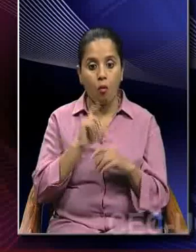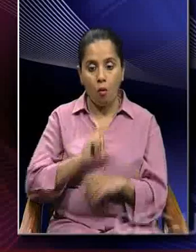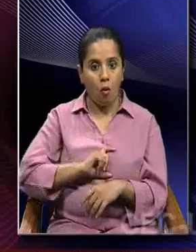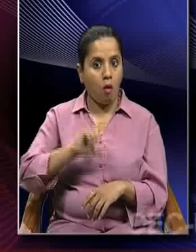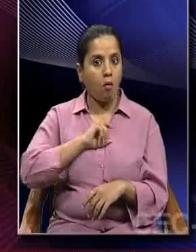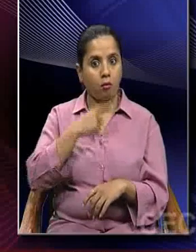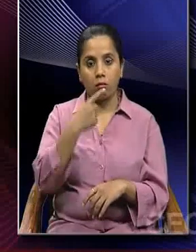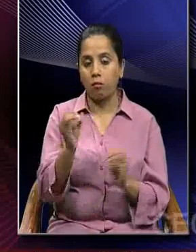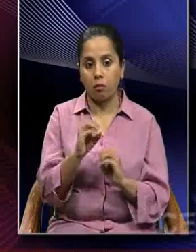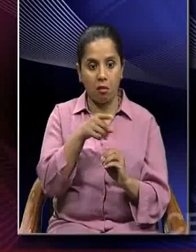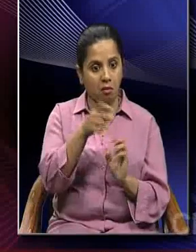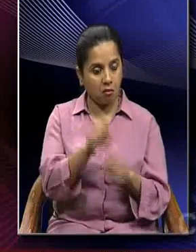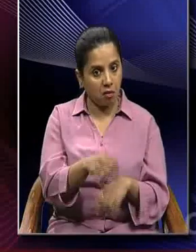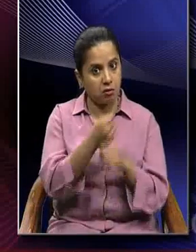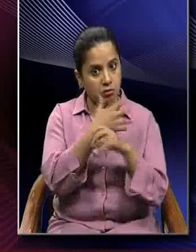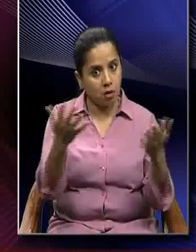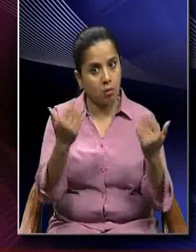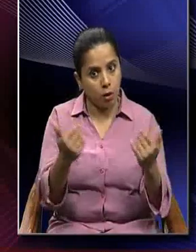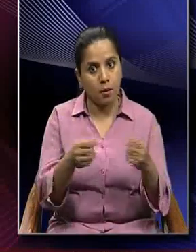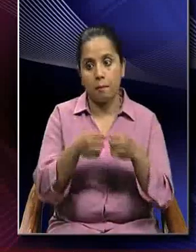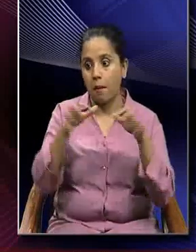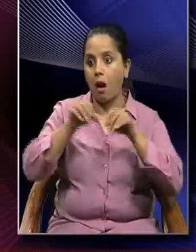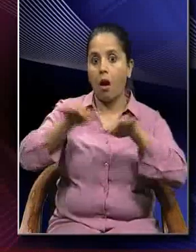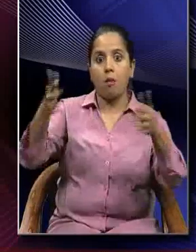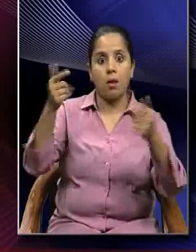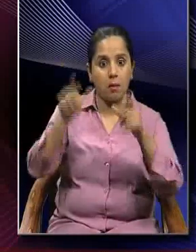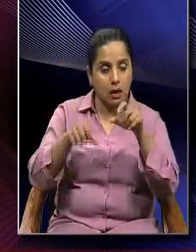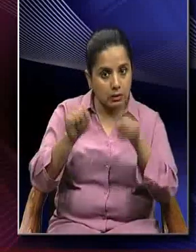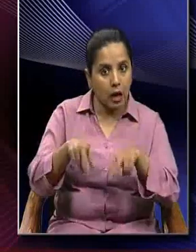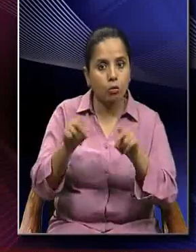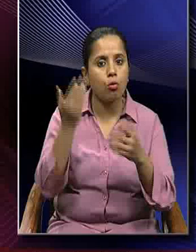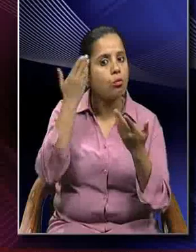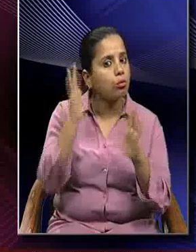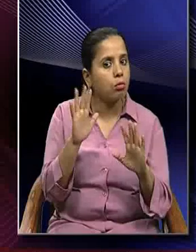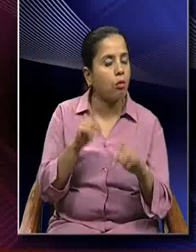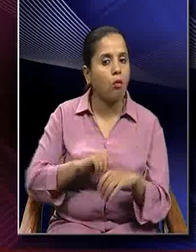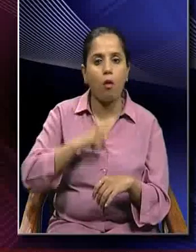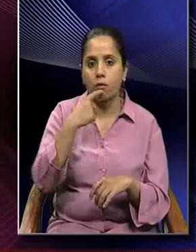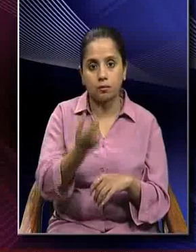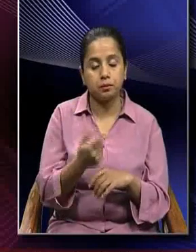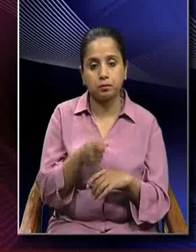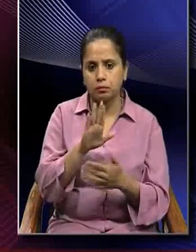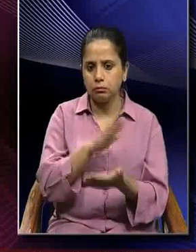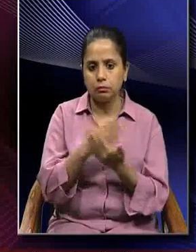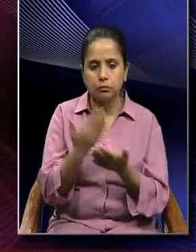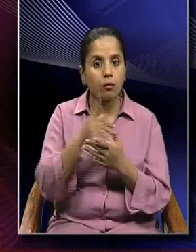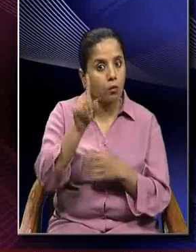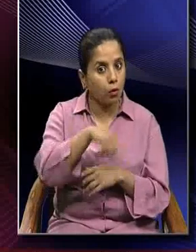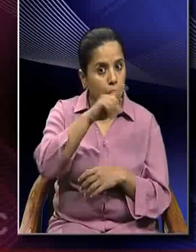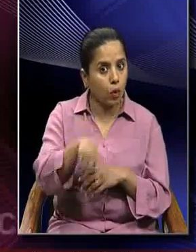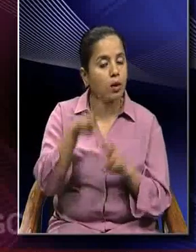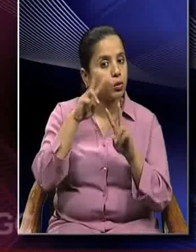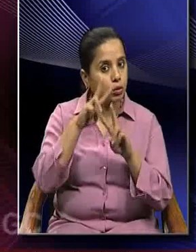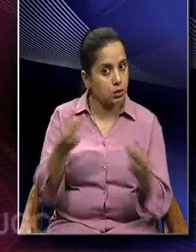the result can be generalized to a larger population or not. And this incorrect interpretation in research